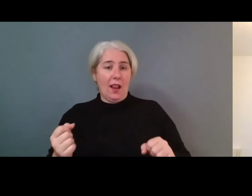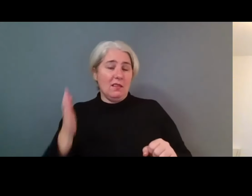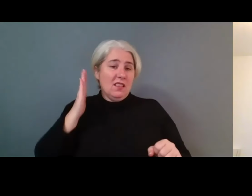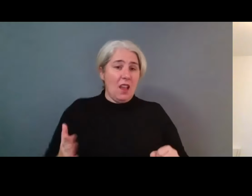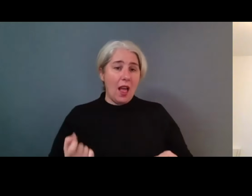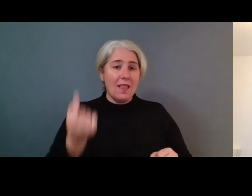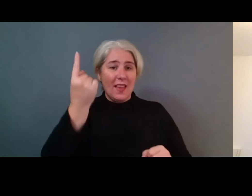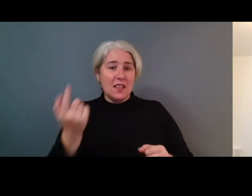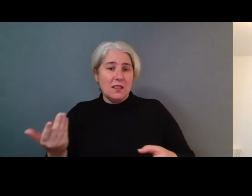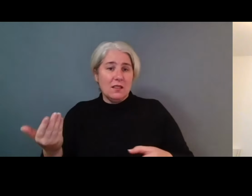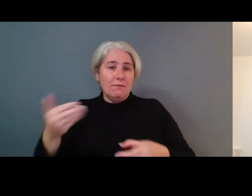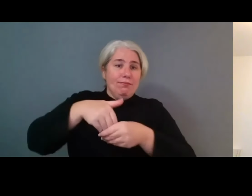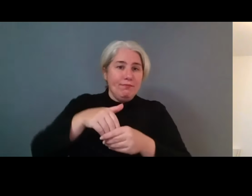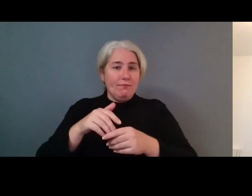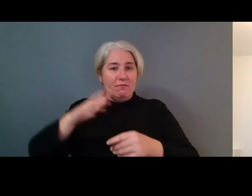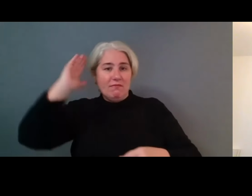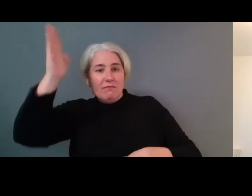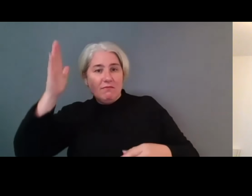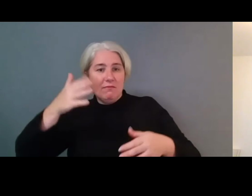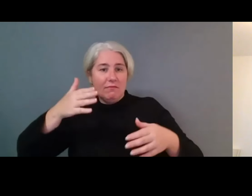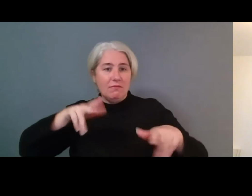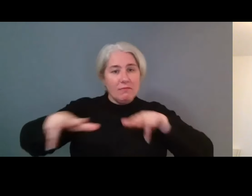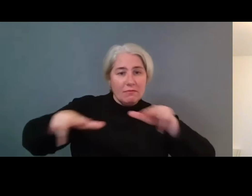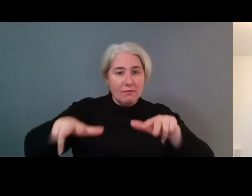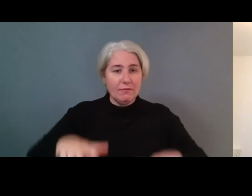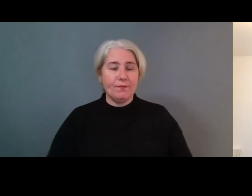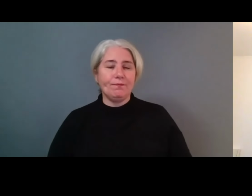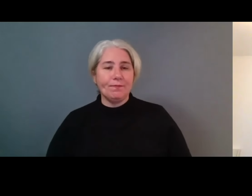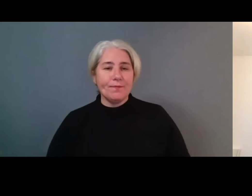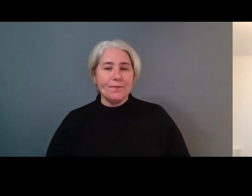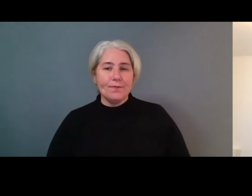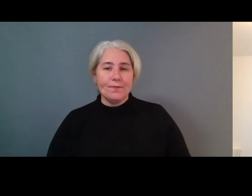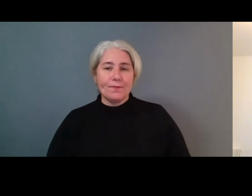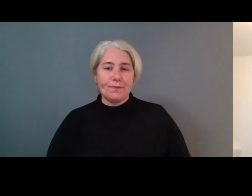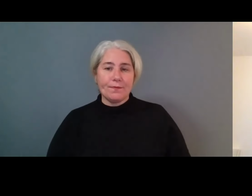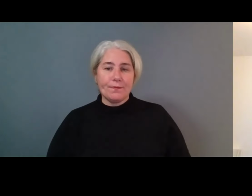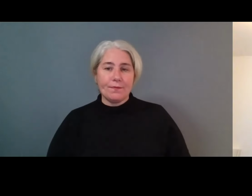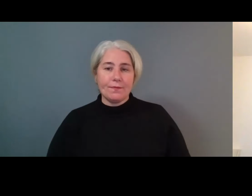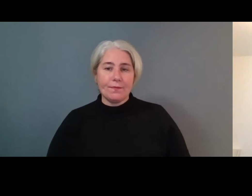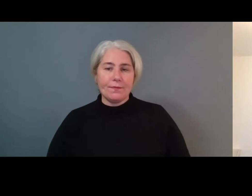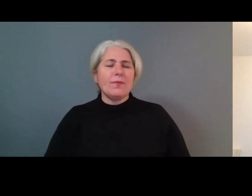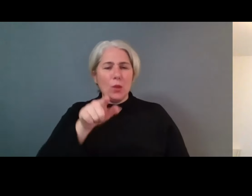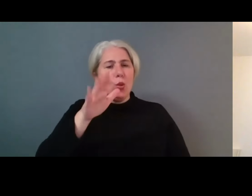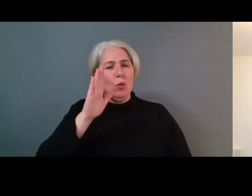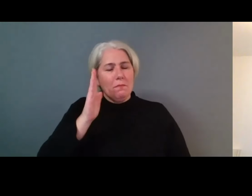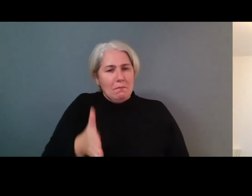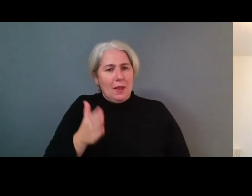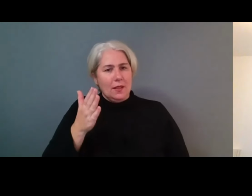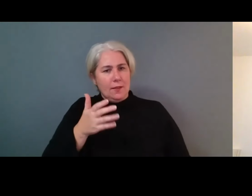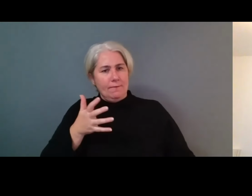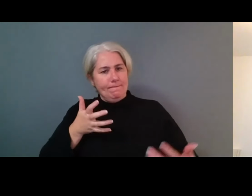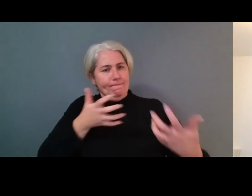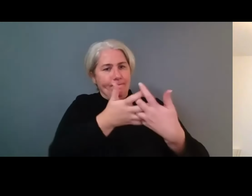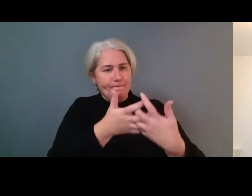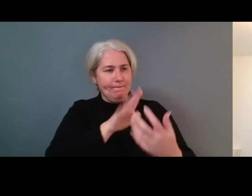while you have to really be aware of the format, you also sometimes need to be